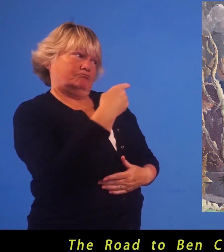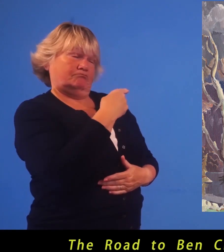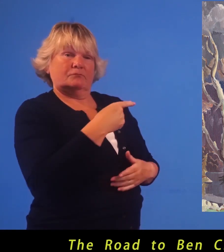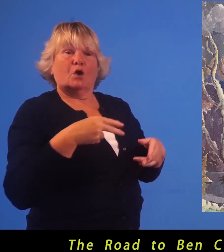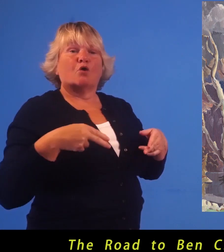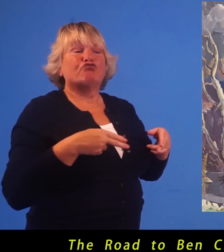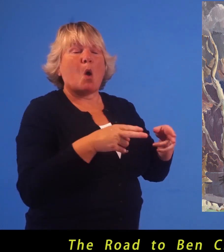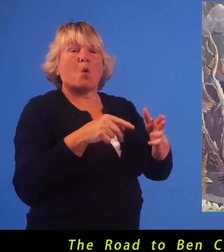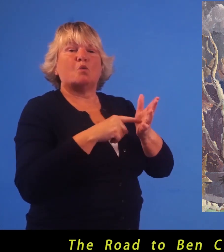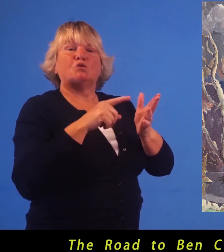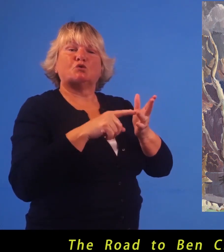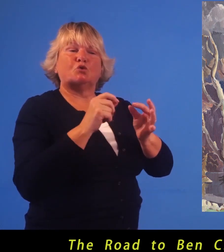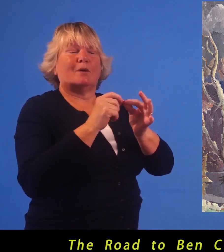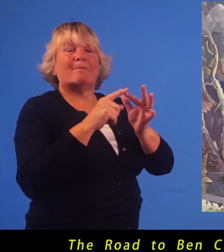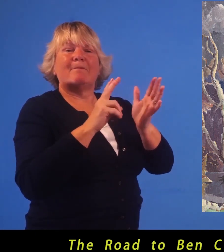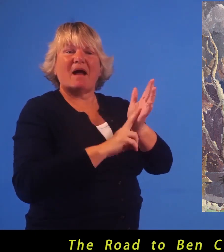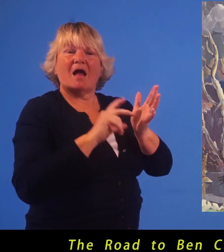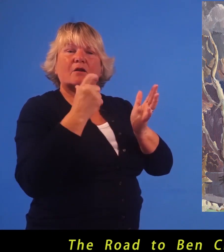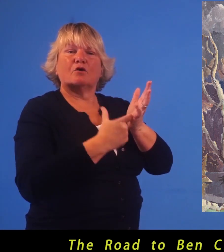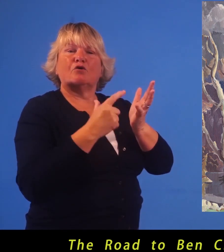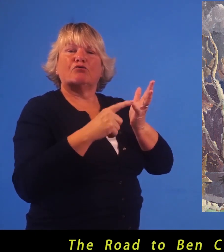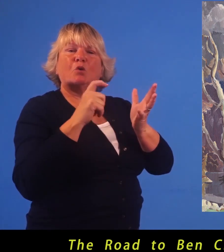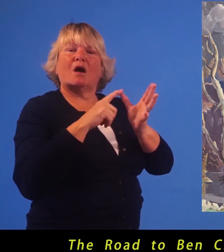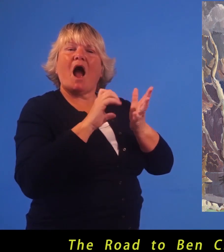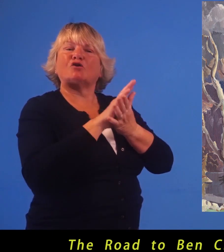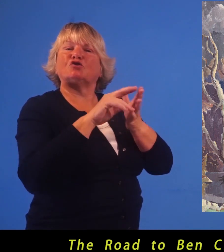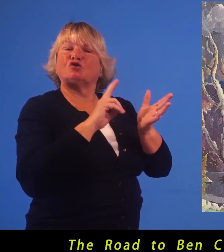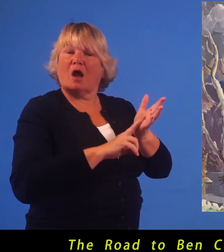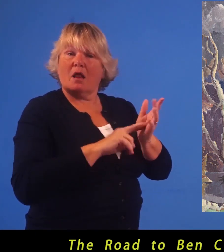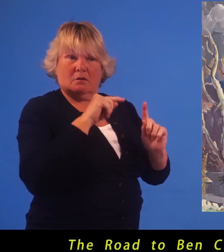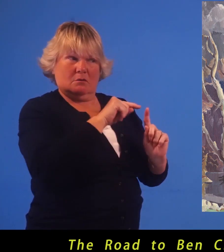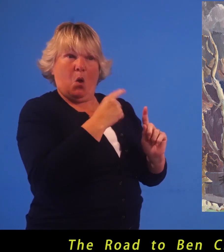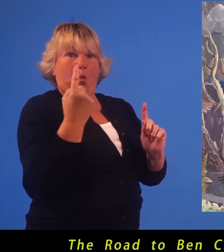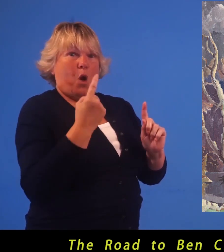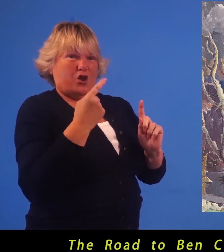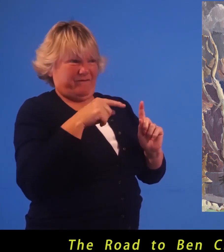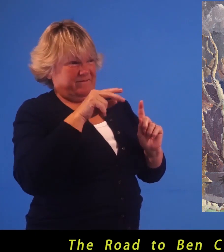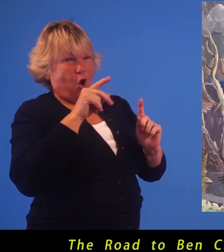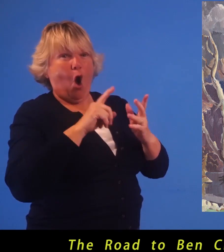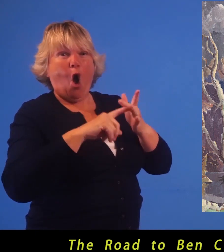The Road to Ben Cruachan is one of the oil paintings that resulted from these trips.